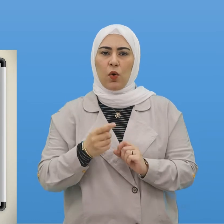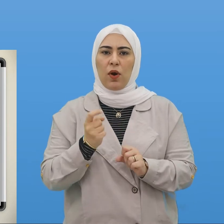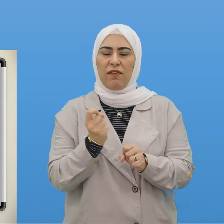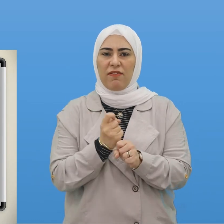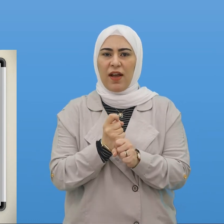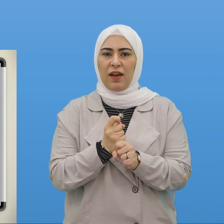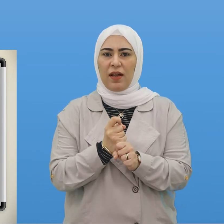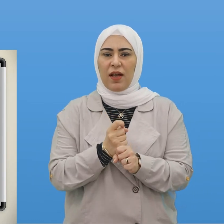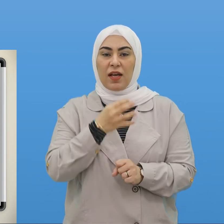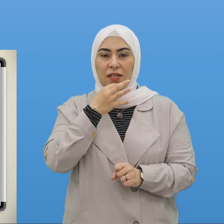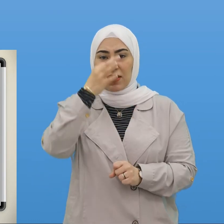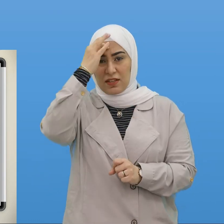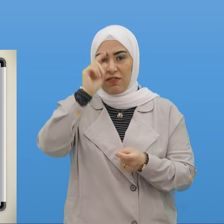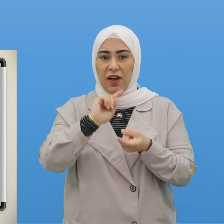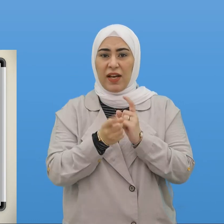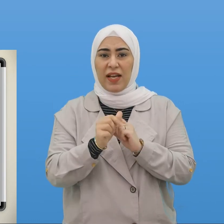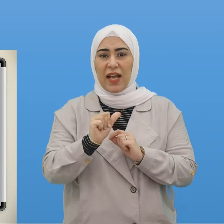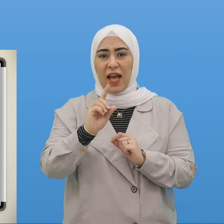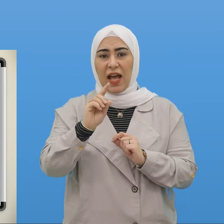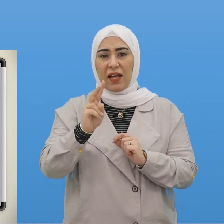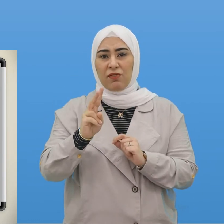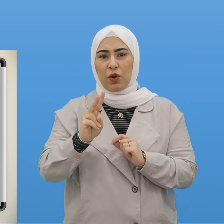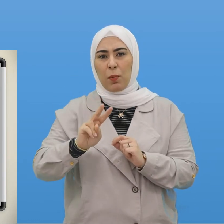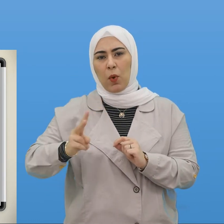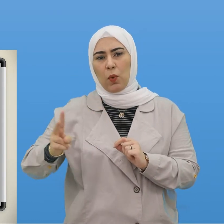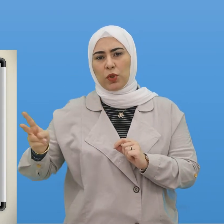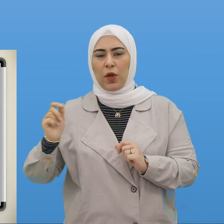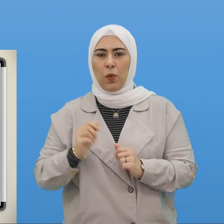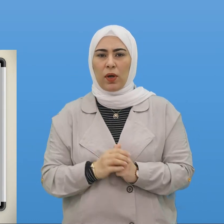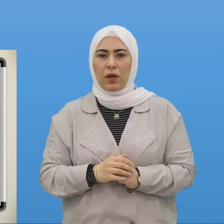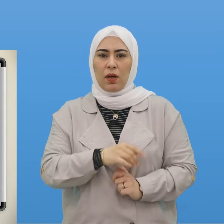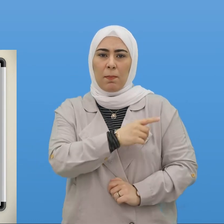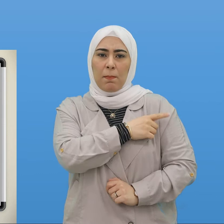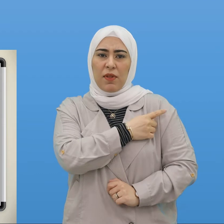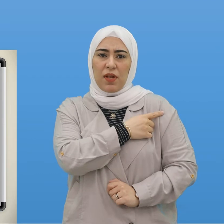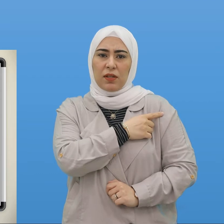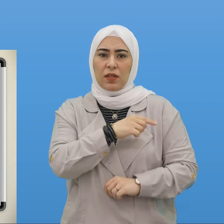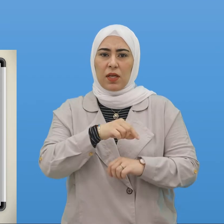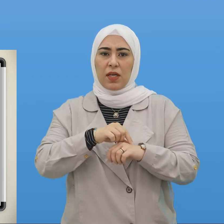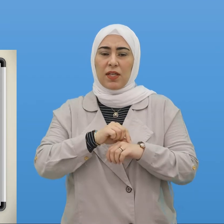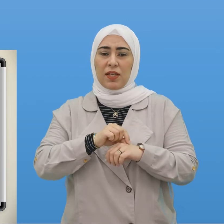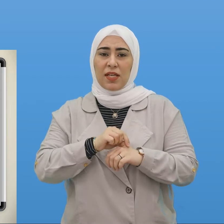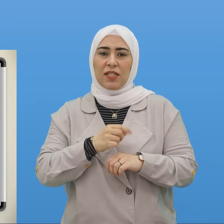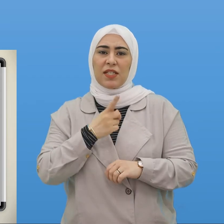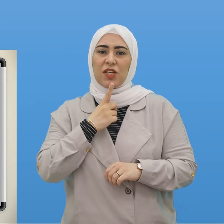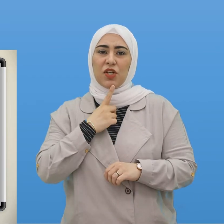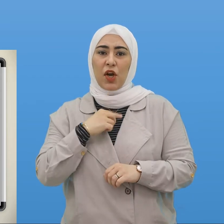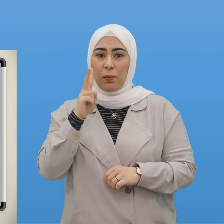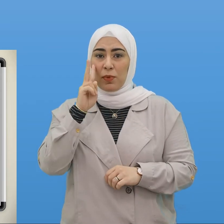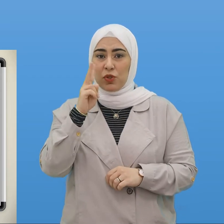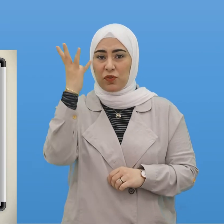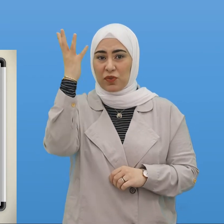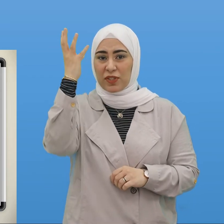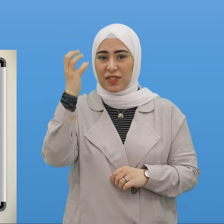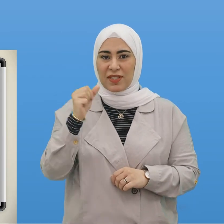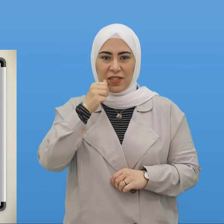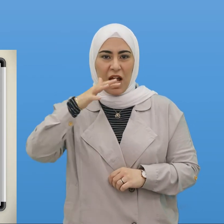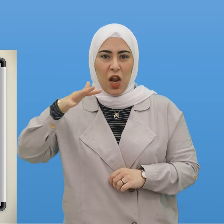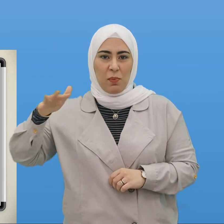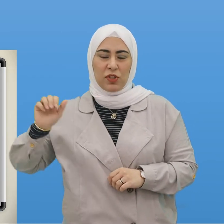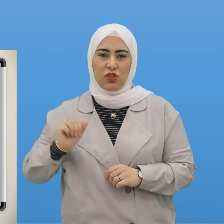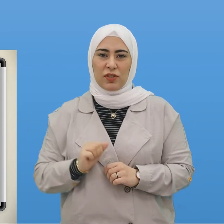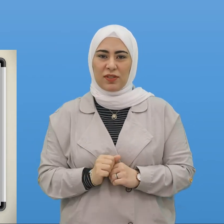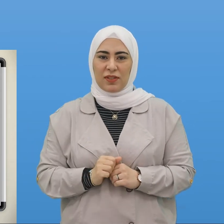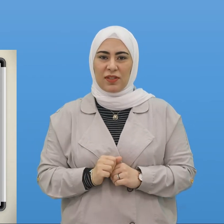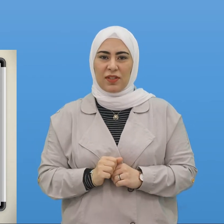adjective into an adverb, etc. For example, people love to view the sunset on the beach. Here,